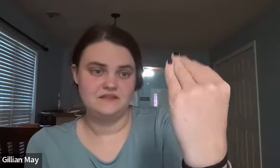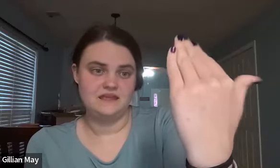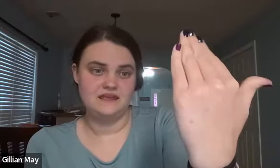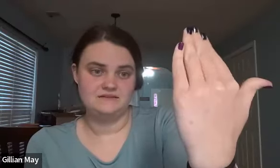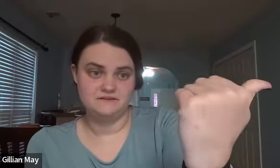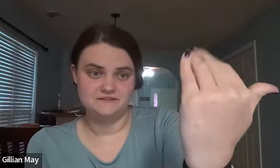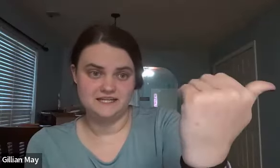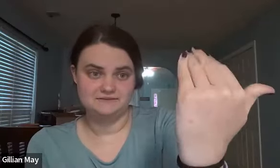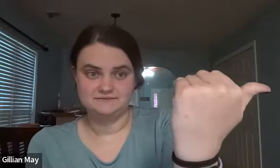then 15.